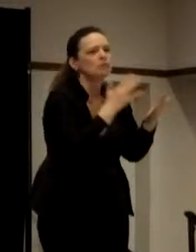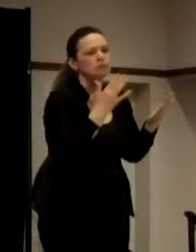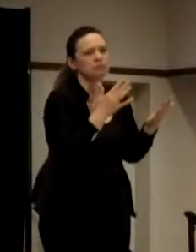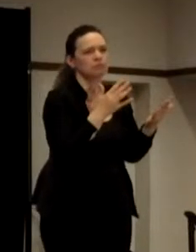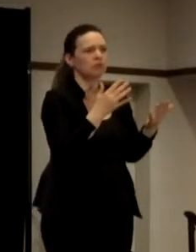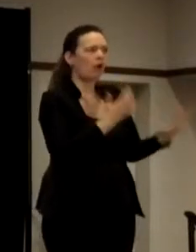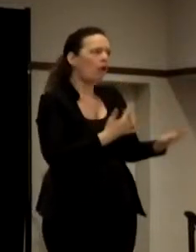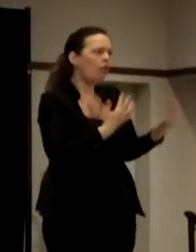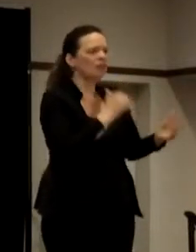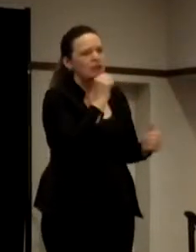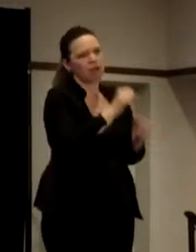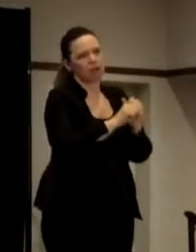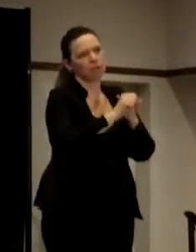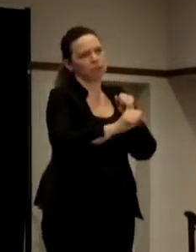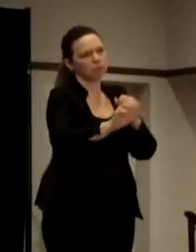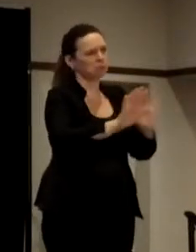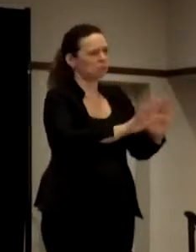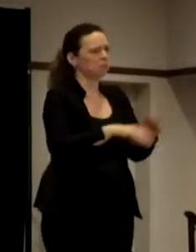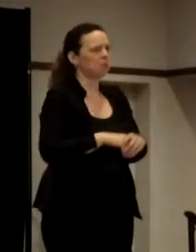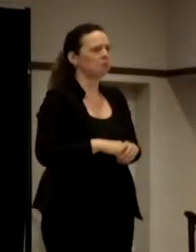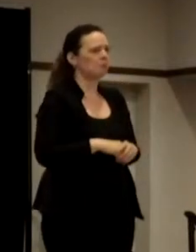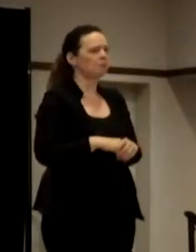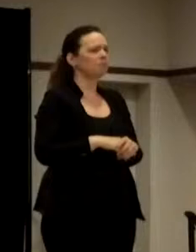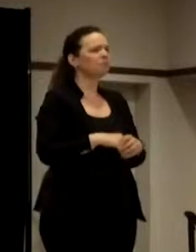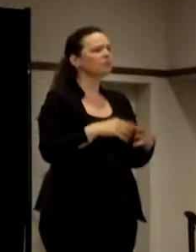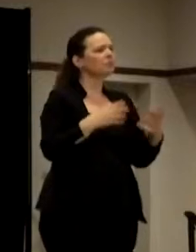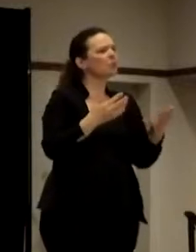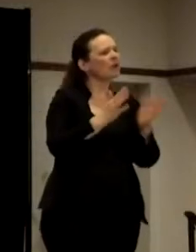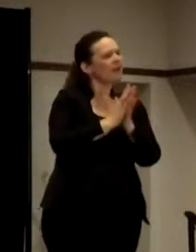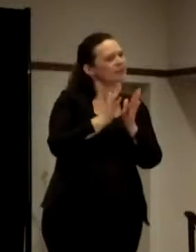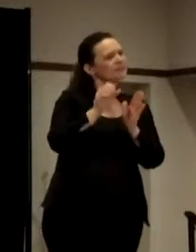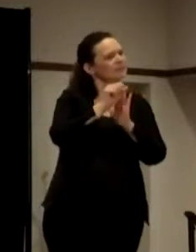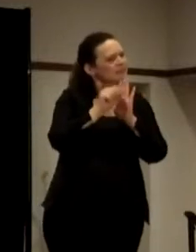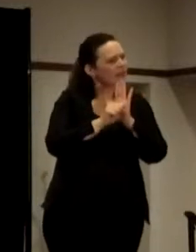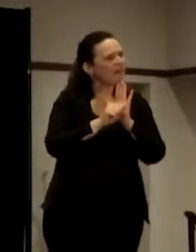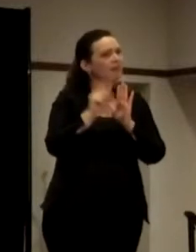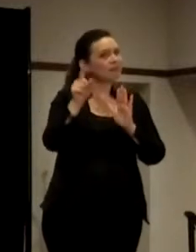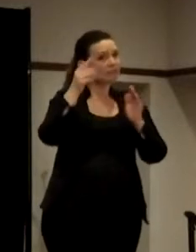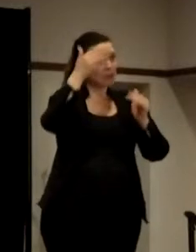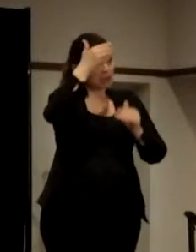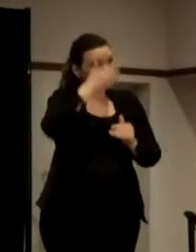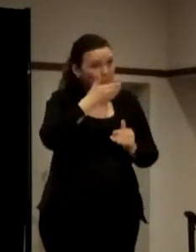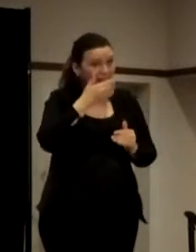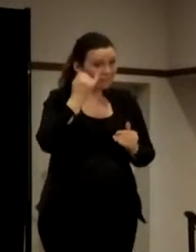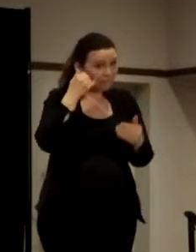state. Is this allowable as a